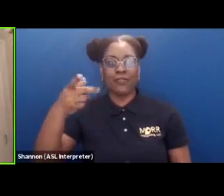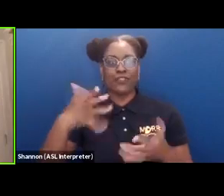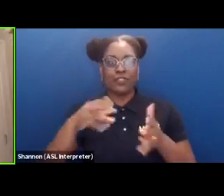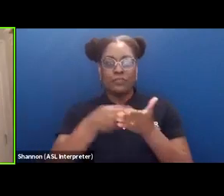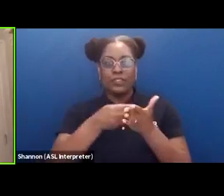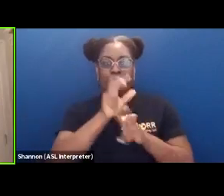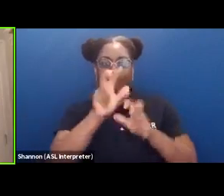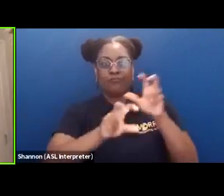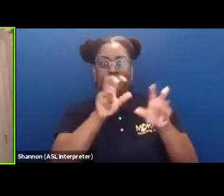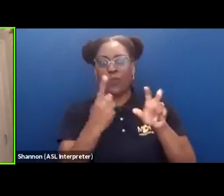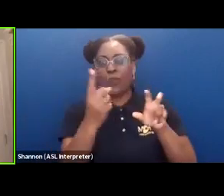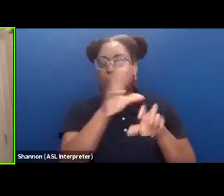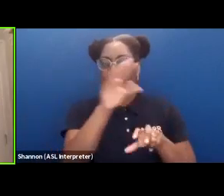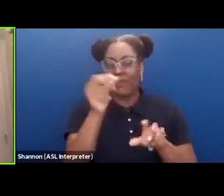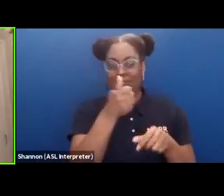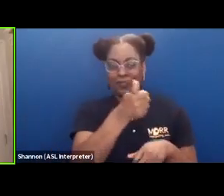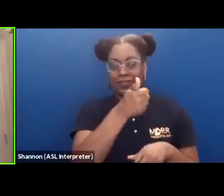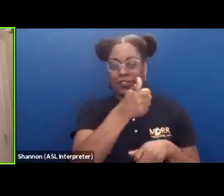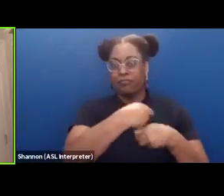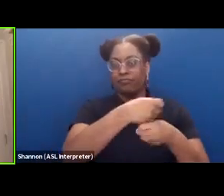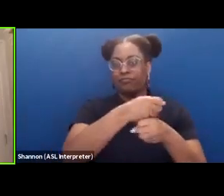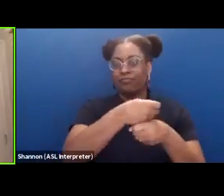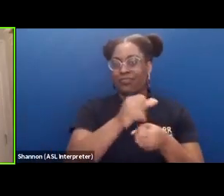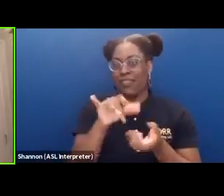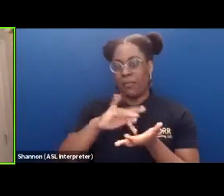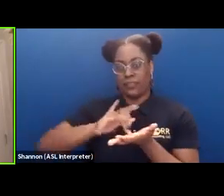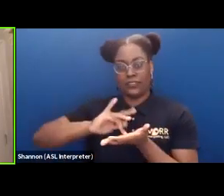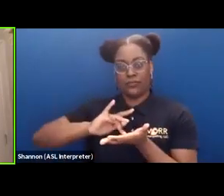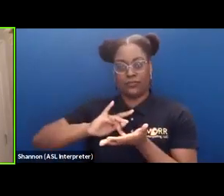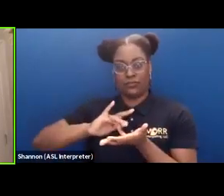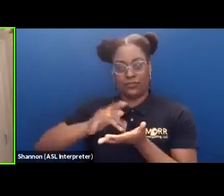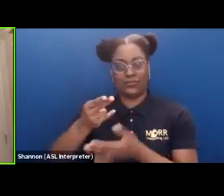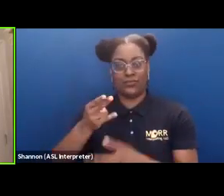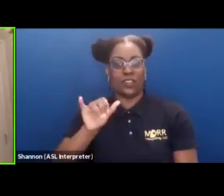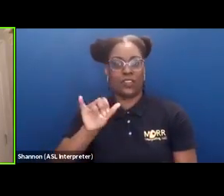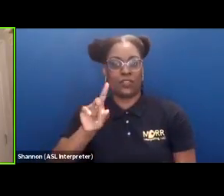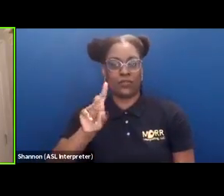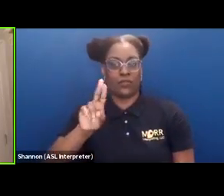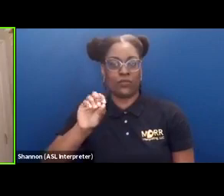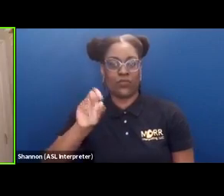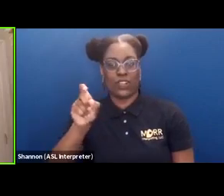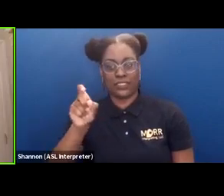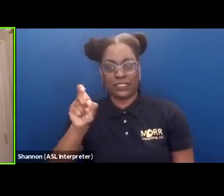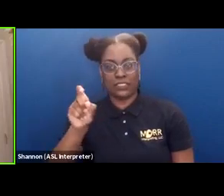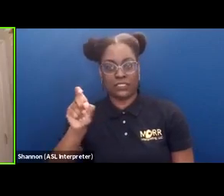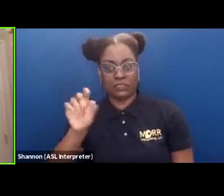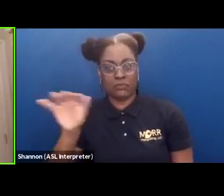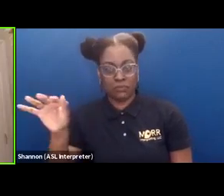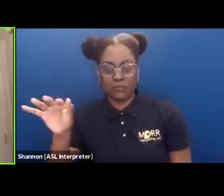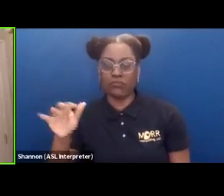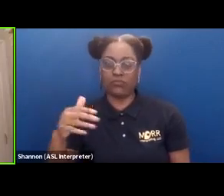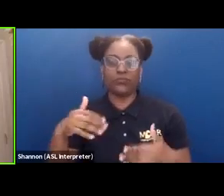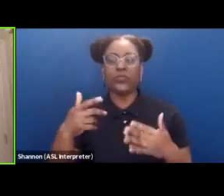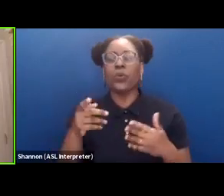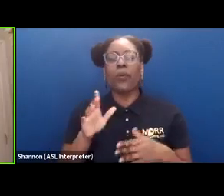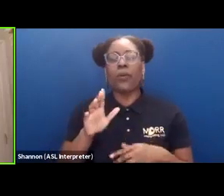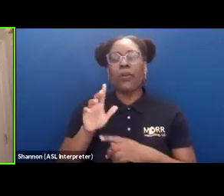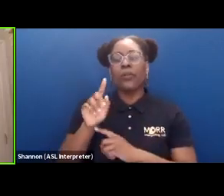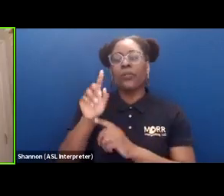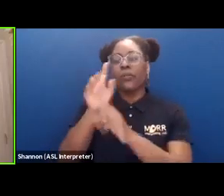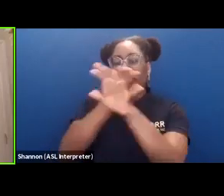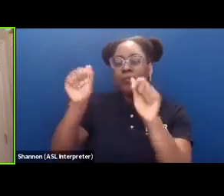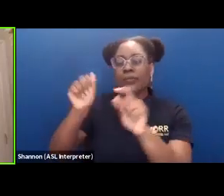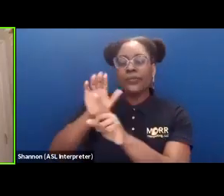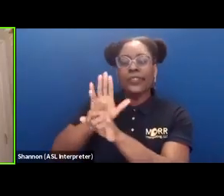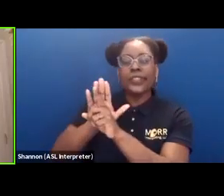company that makes hydroxychloroquine. So there's no way to think of his intentions for saying hydroxychloroquine